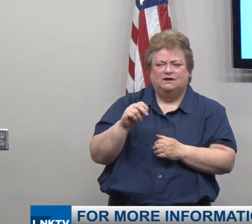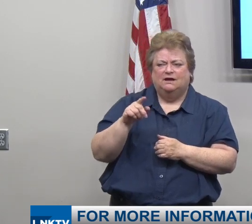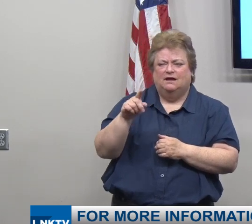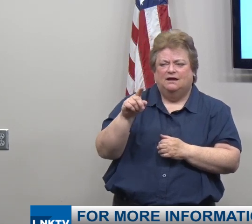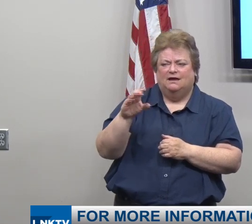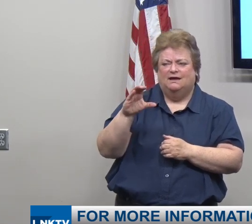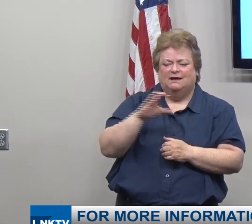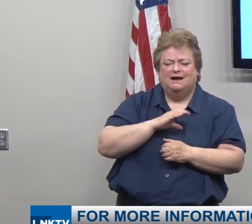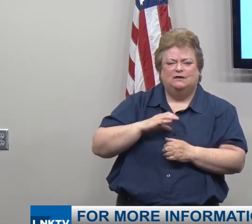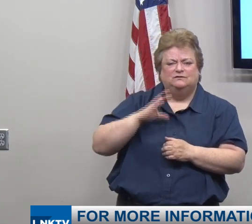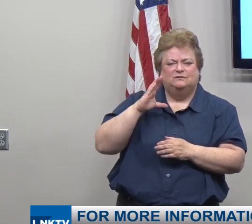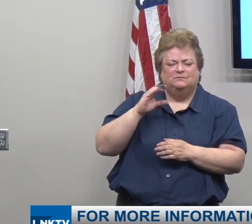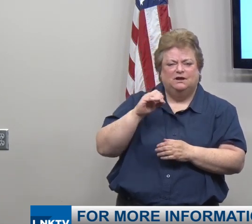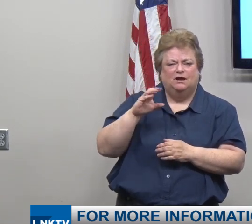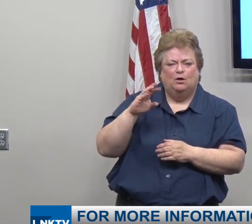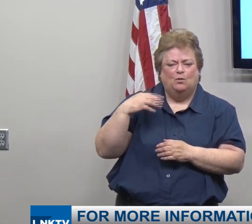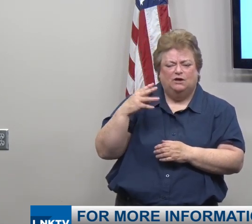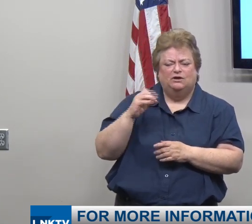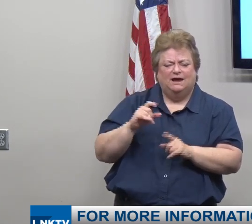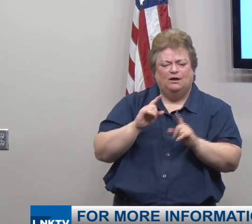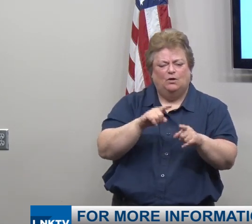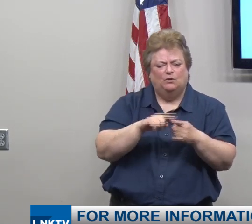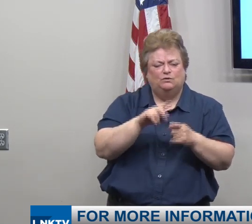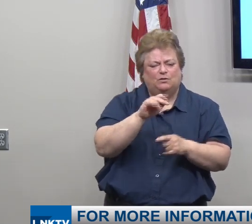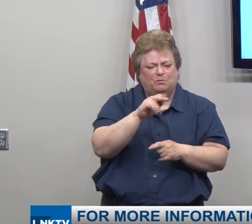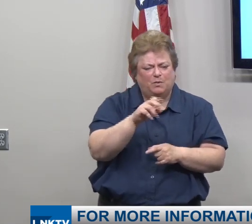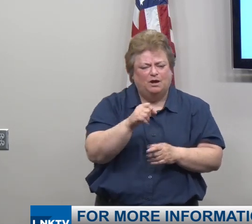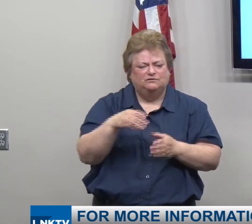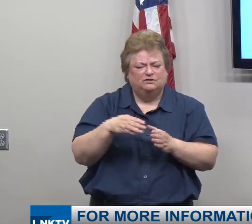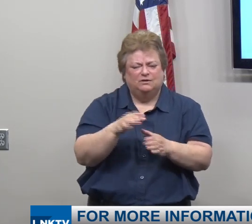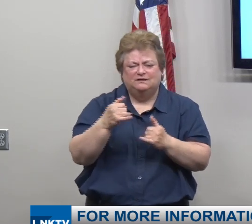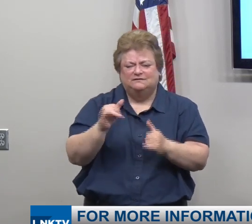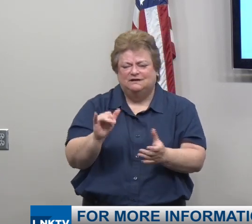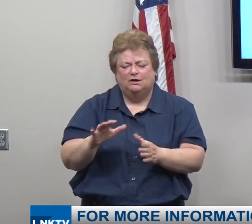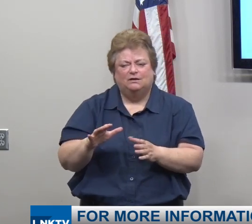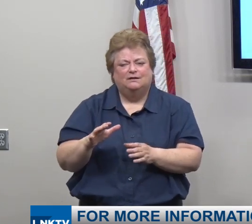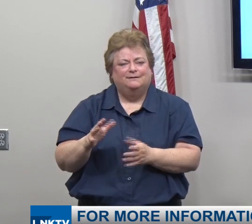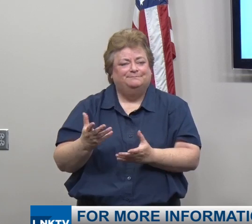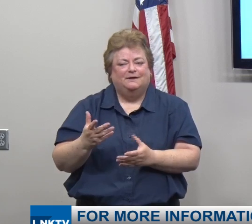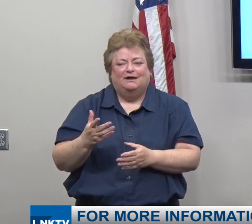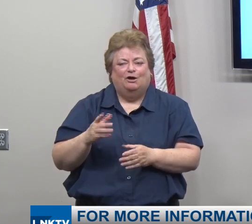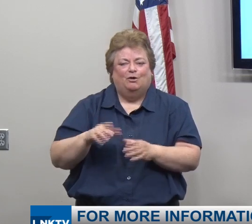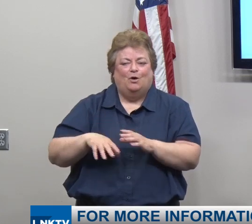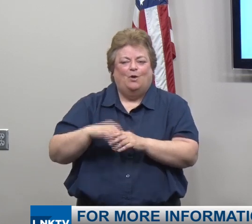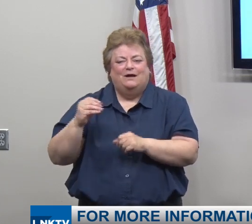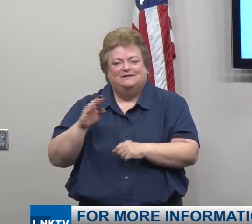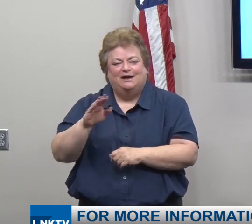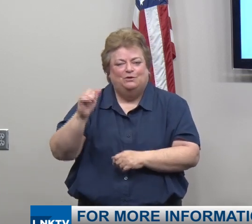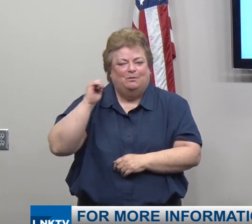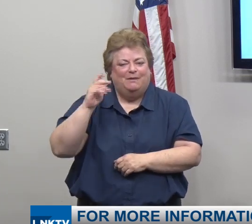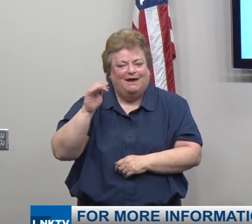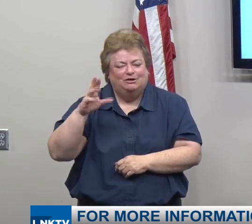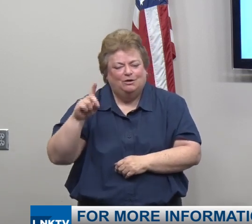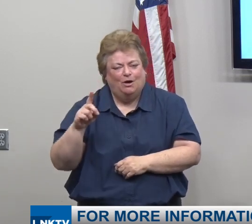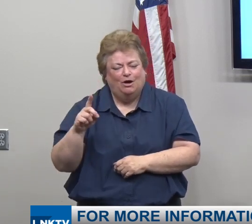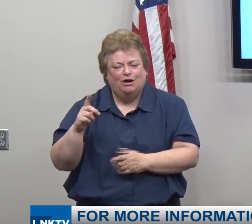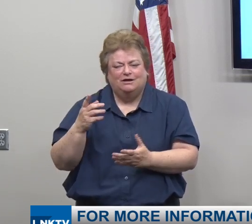you know, of course you can get out to our parks and trails, but you can still enjoy the outdoors just by going out into your backyard. We want